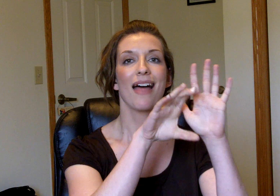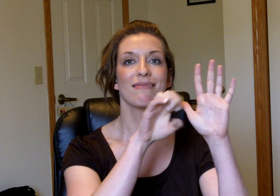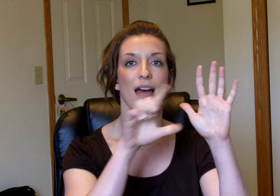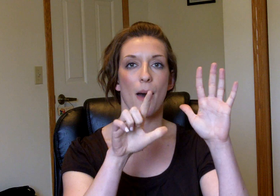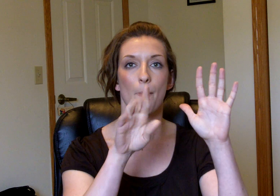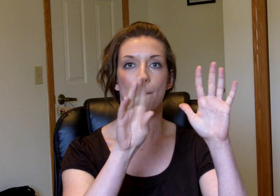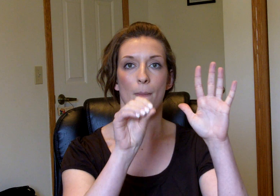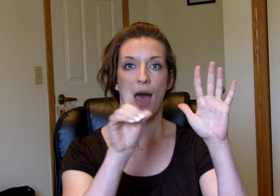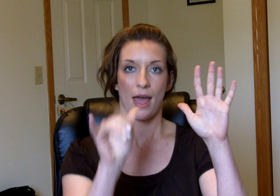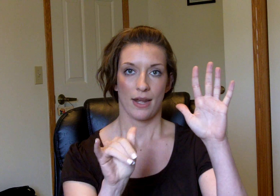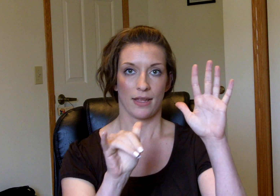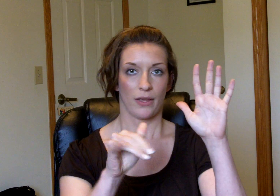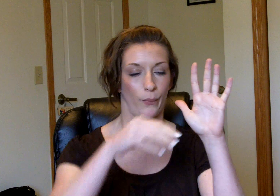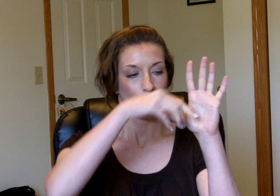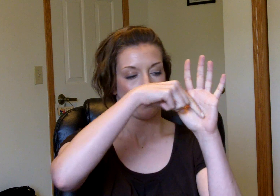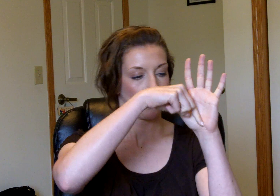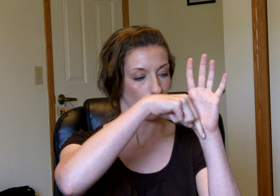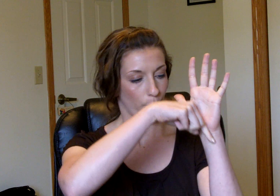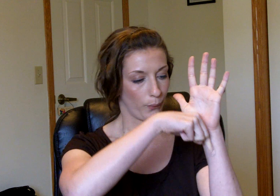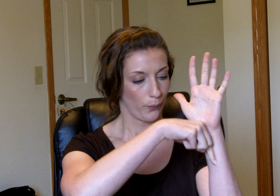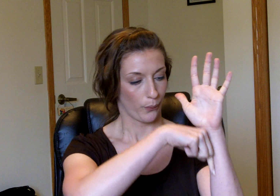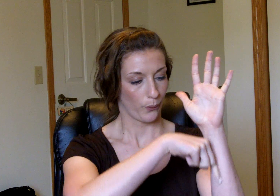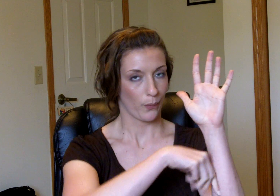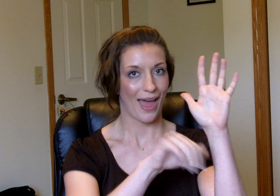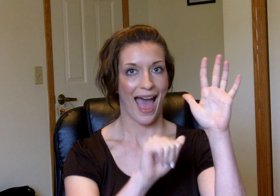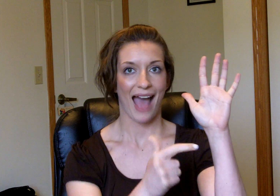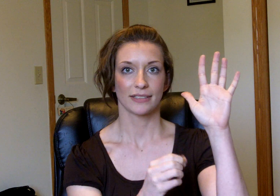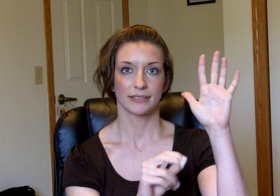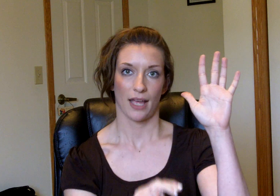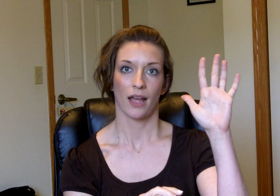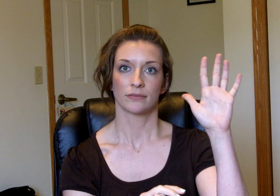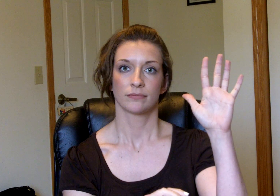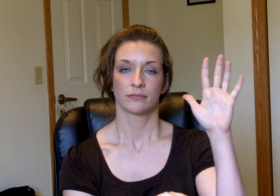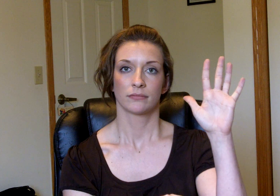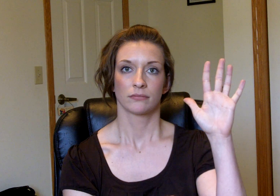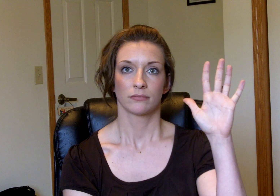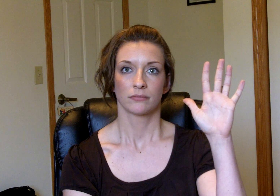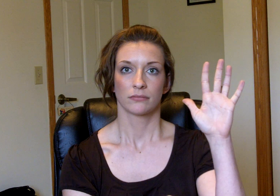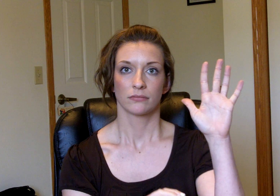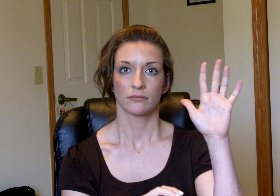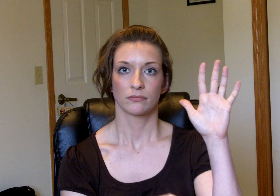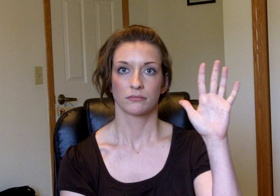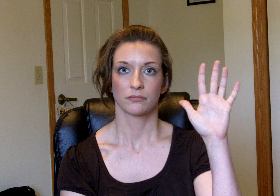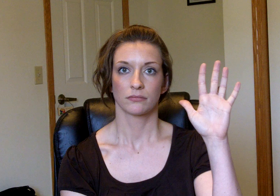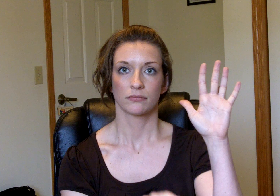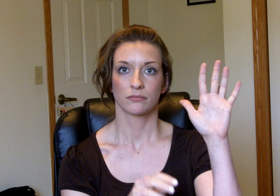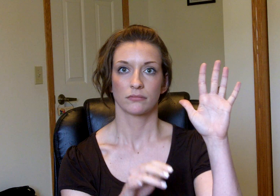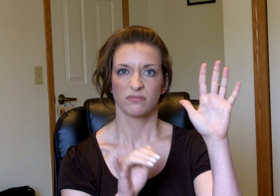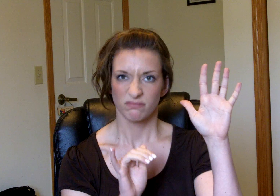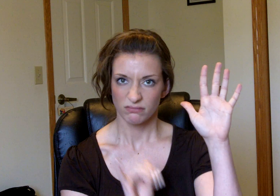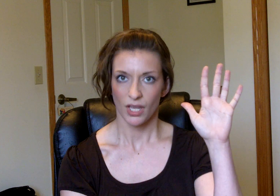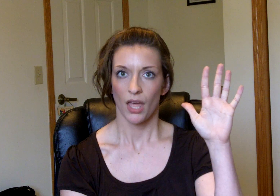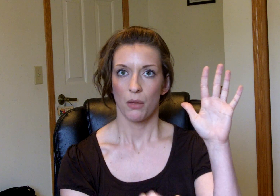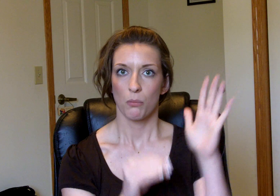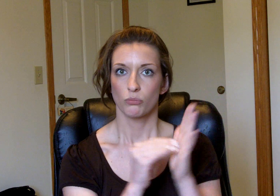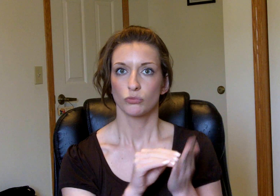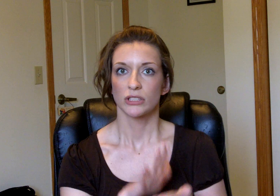length of the axon. So that you have that down on that paper, do this for me.